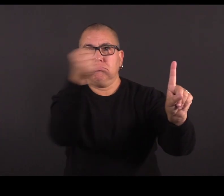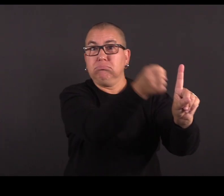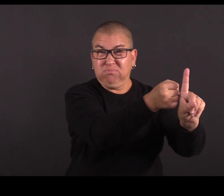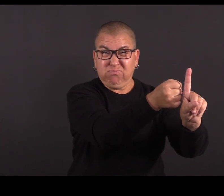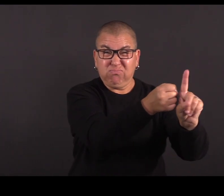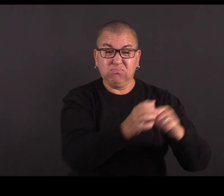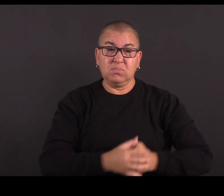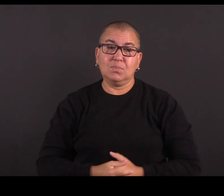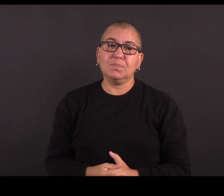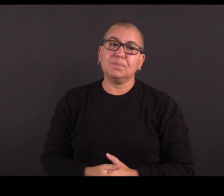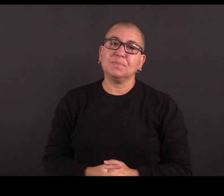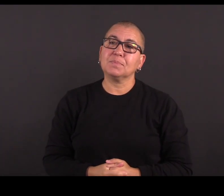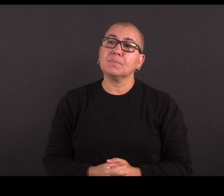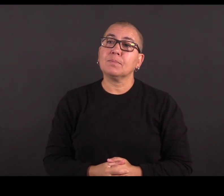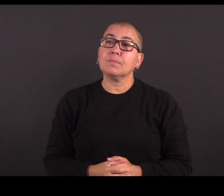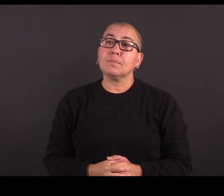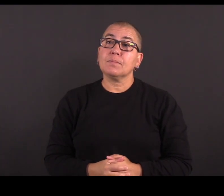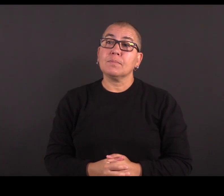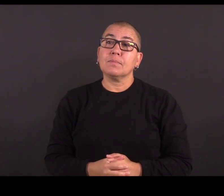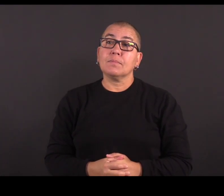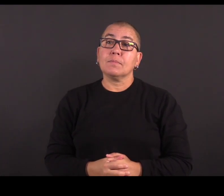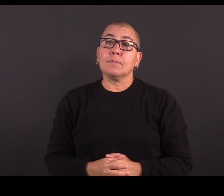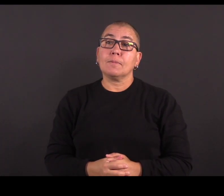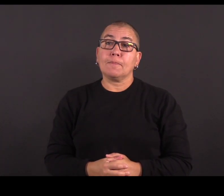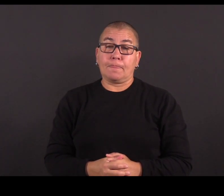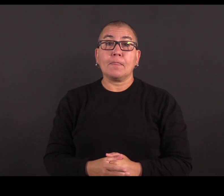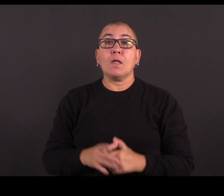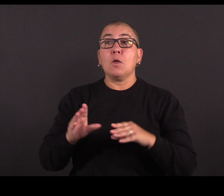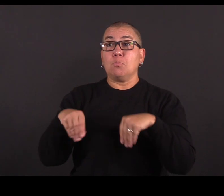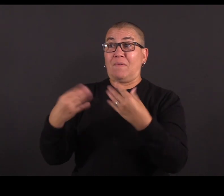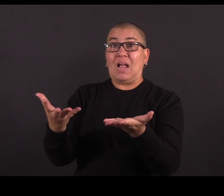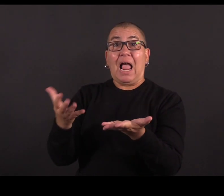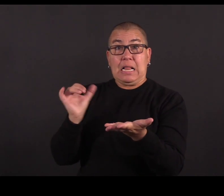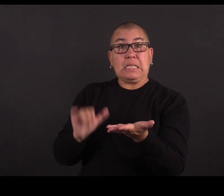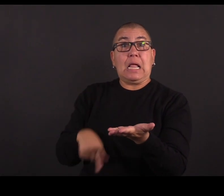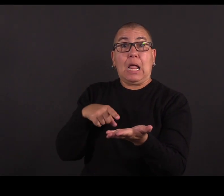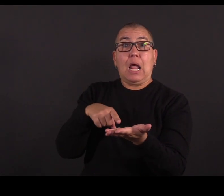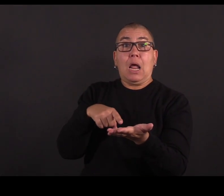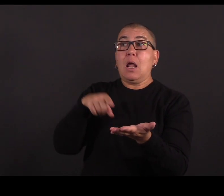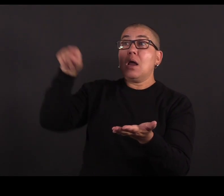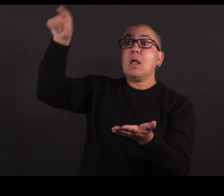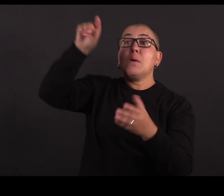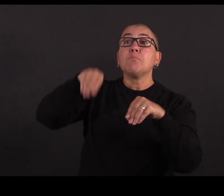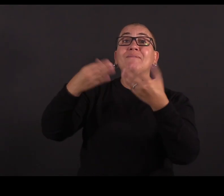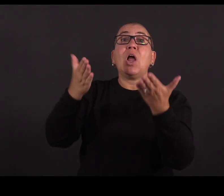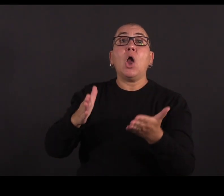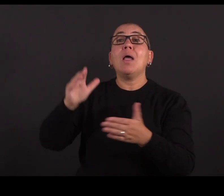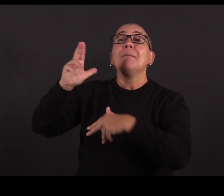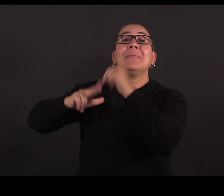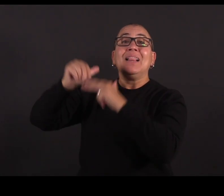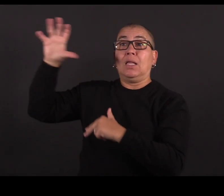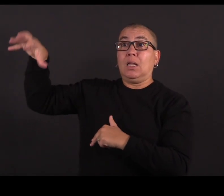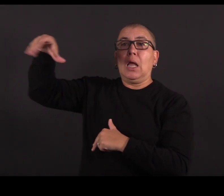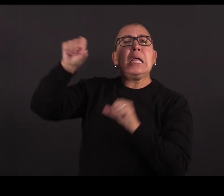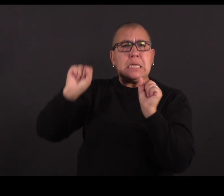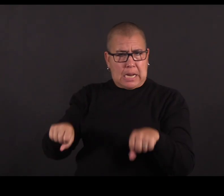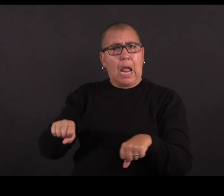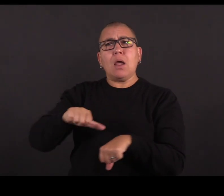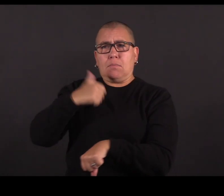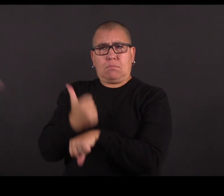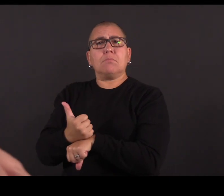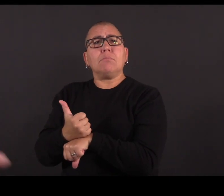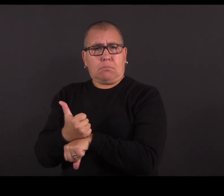A provider may master lease several units in one location, such as a single apartment building, or may lease units at a